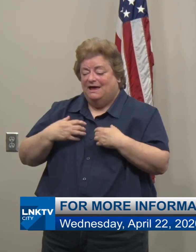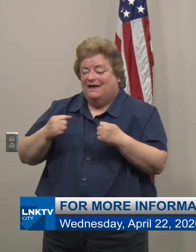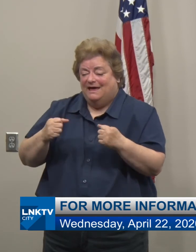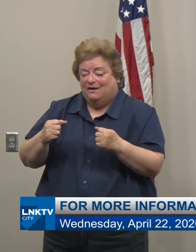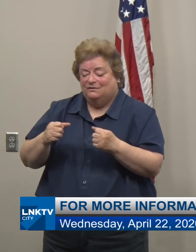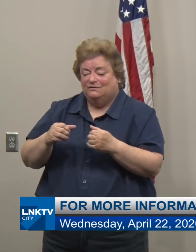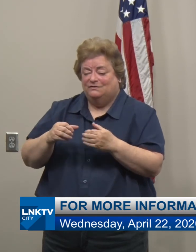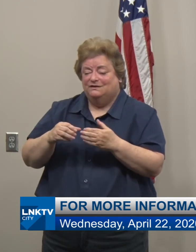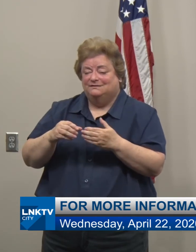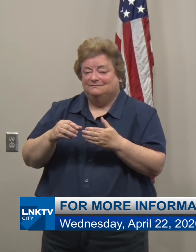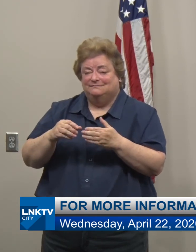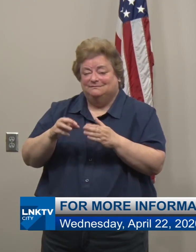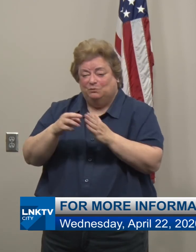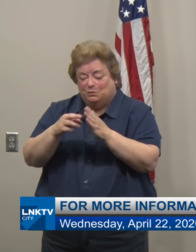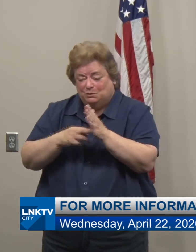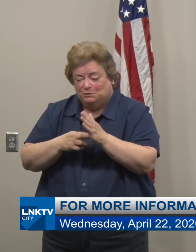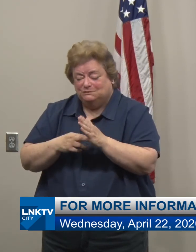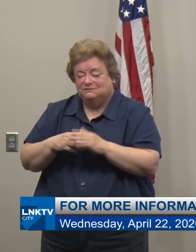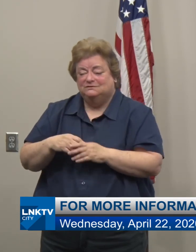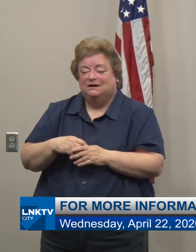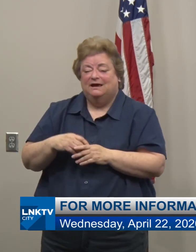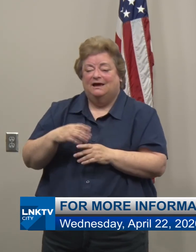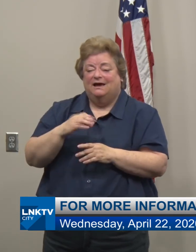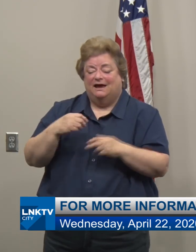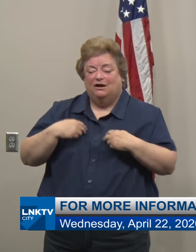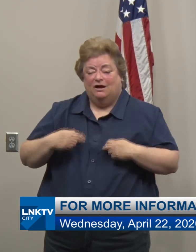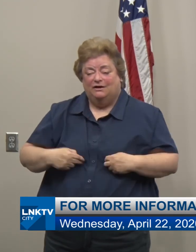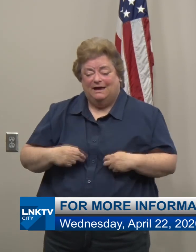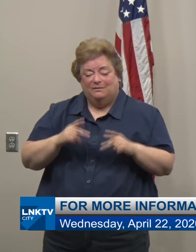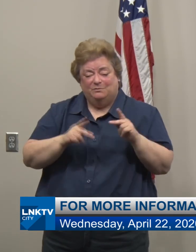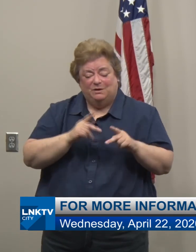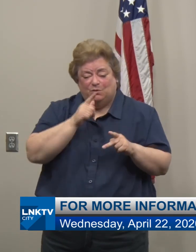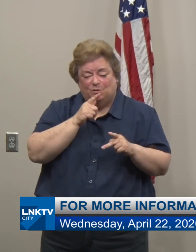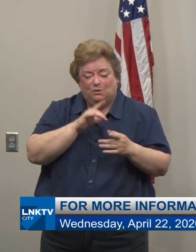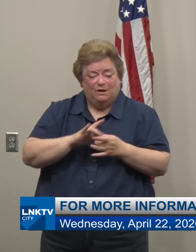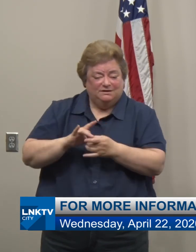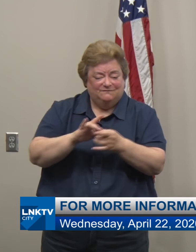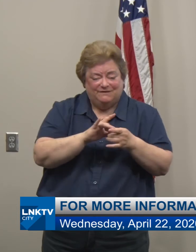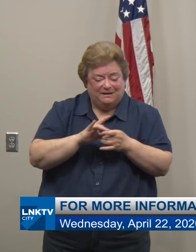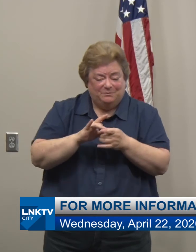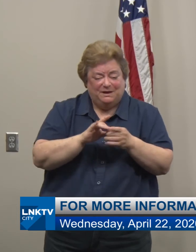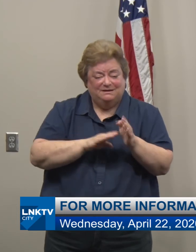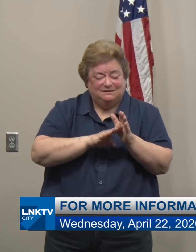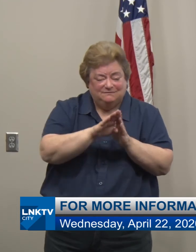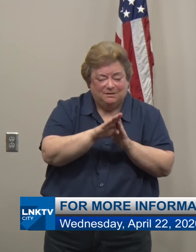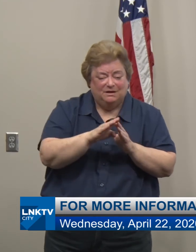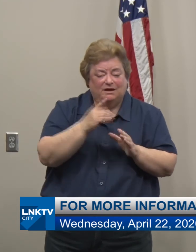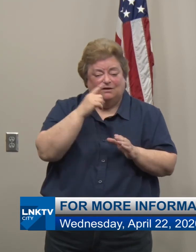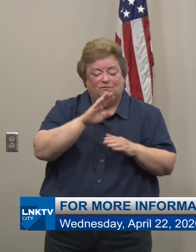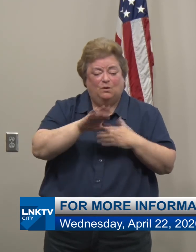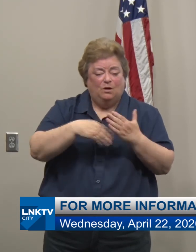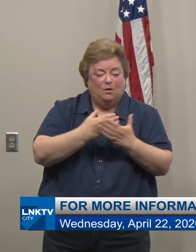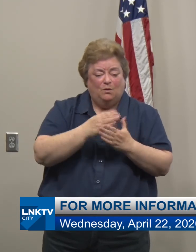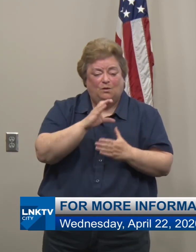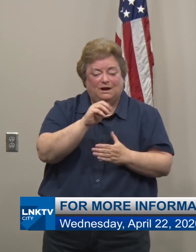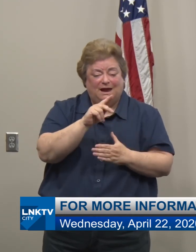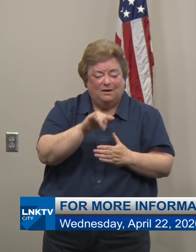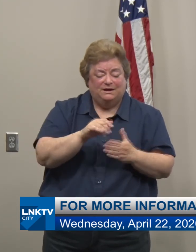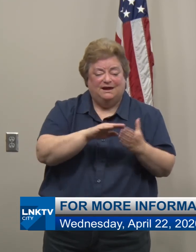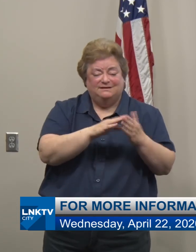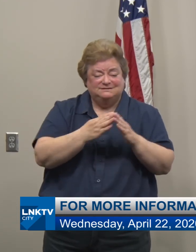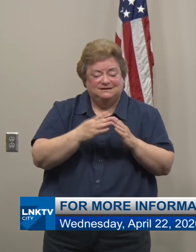our public health officials who are developing and coordinating plans for the entire county in collaboration with system